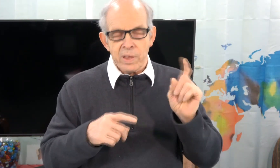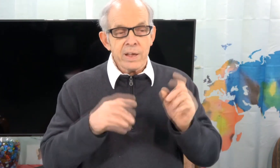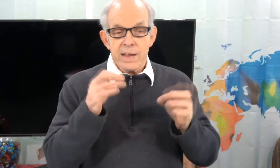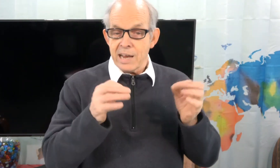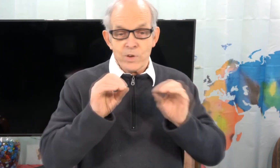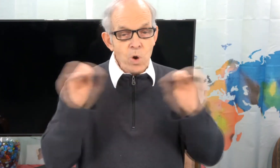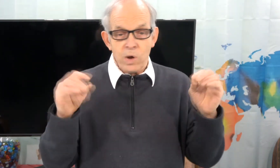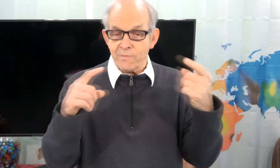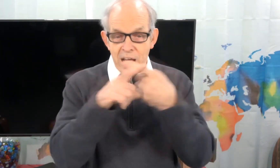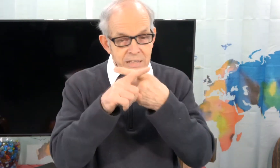If you know confess,